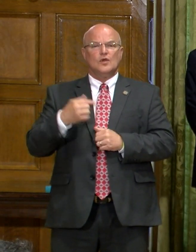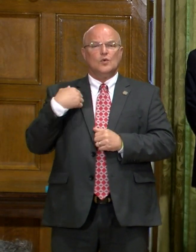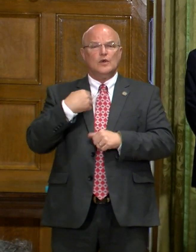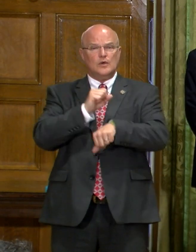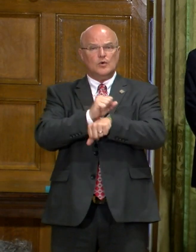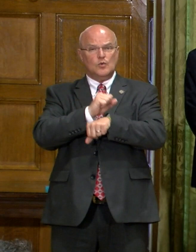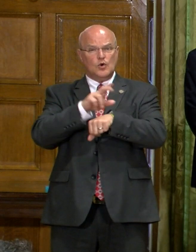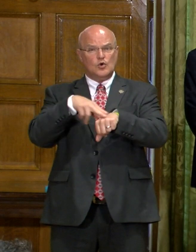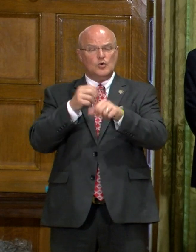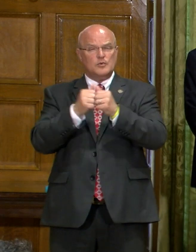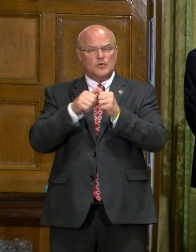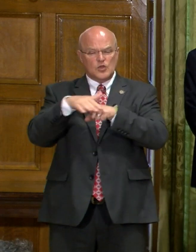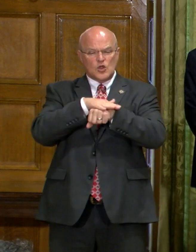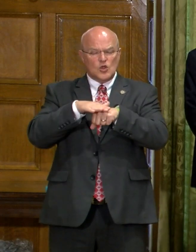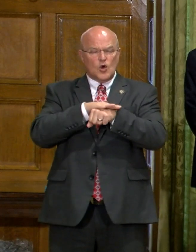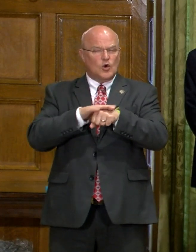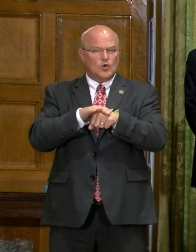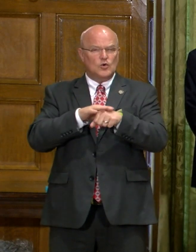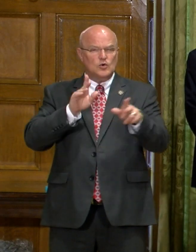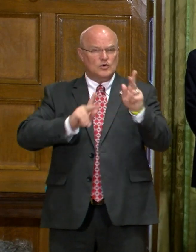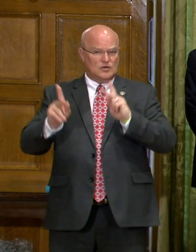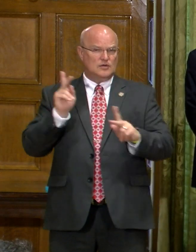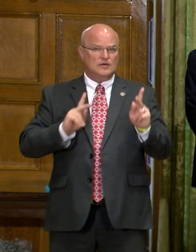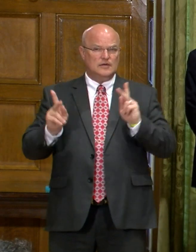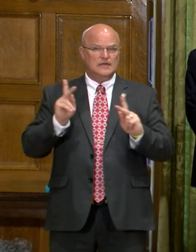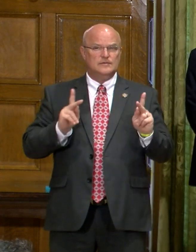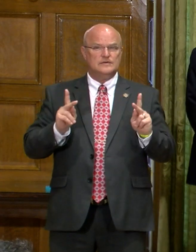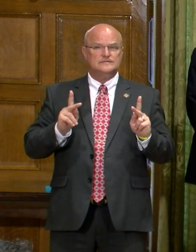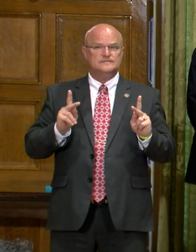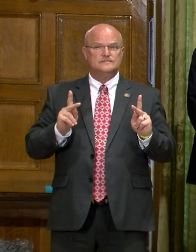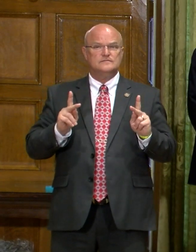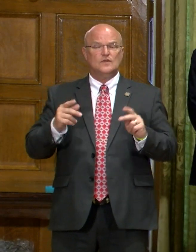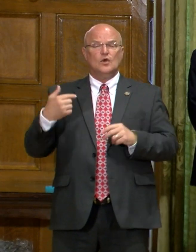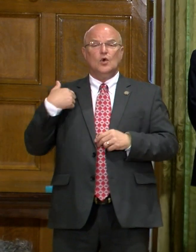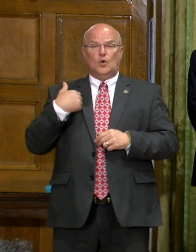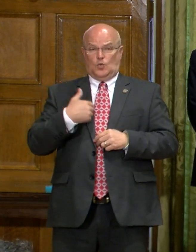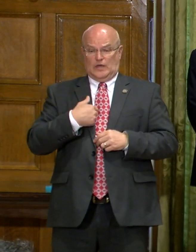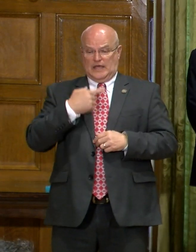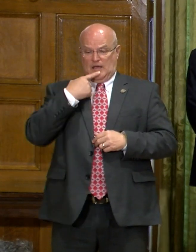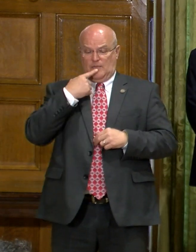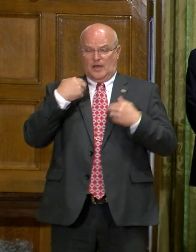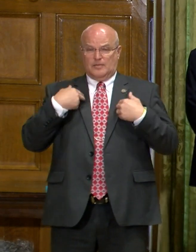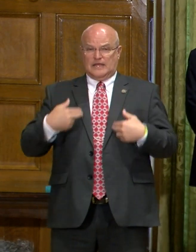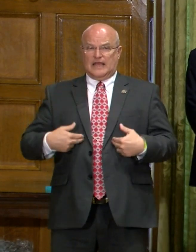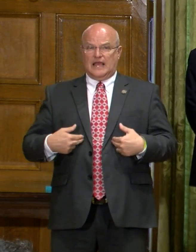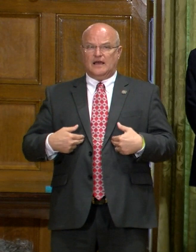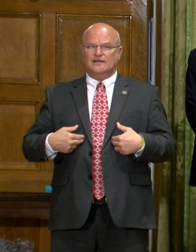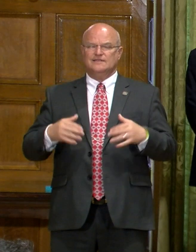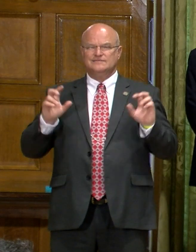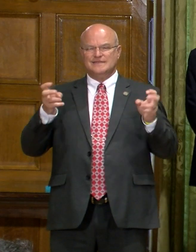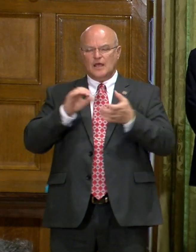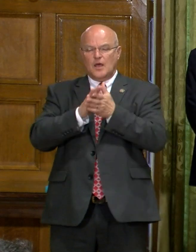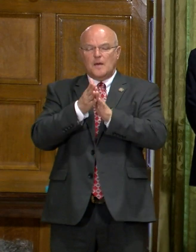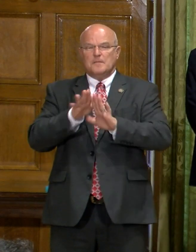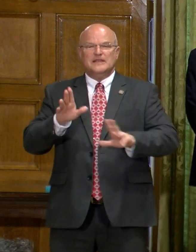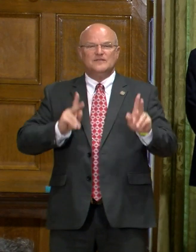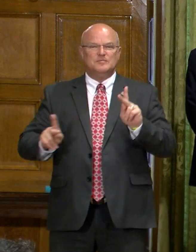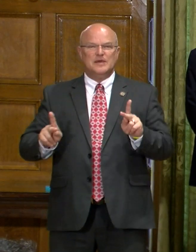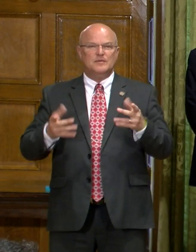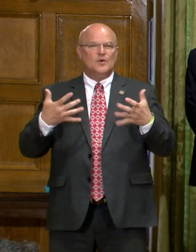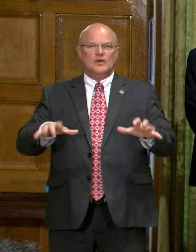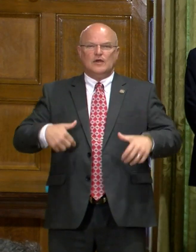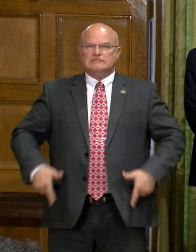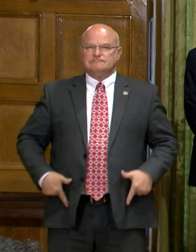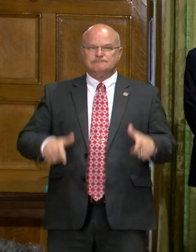we'll work usually with local authorities. We in public health tend to be rather peaceful people, and we don't